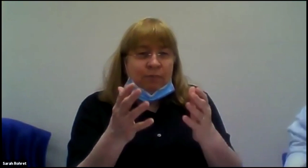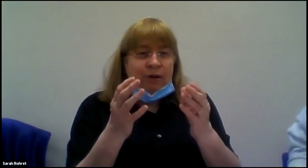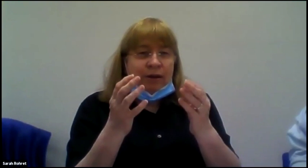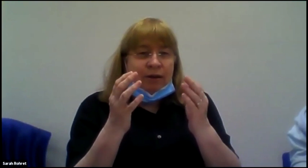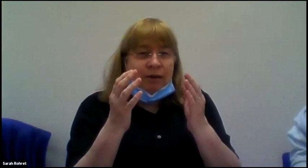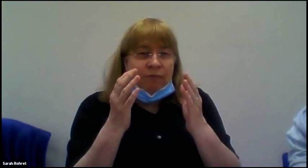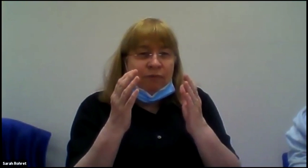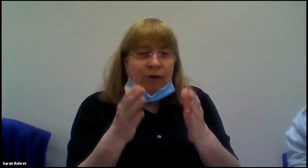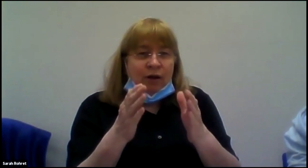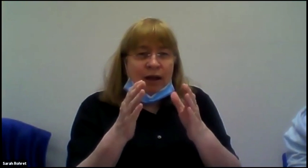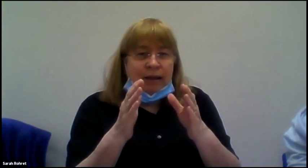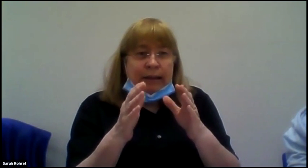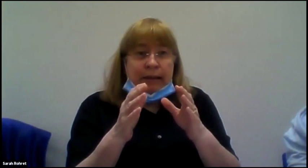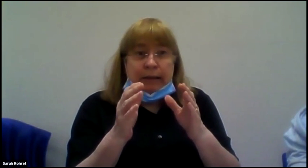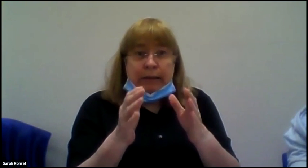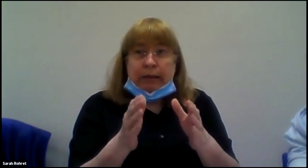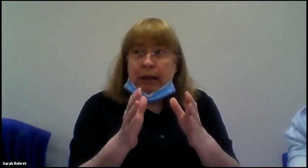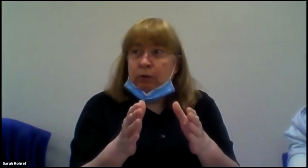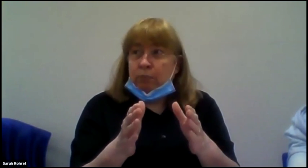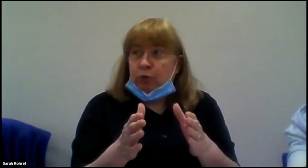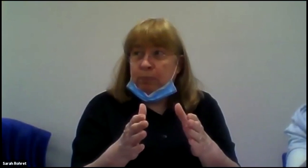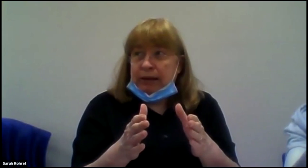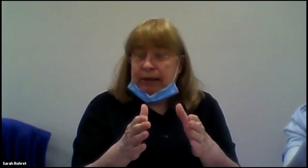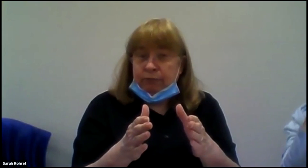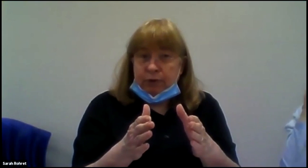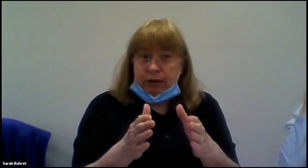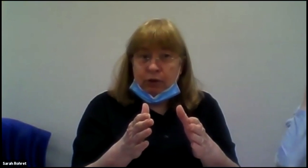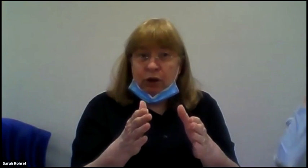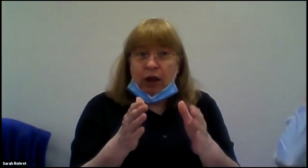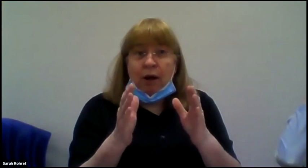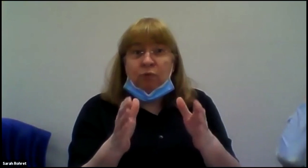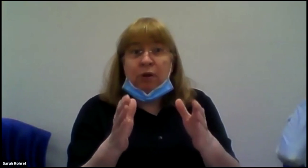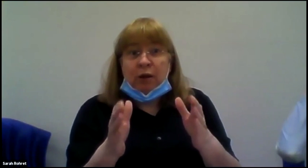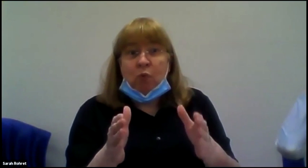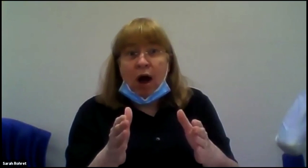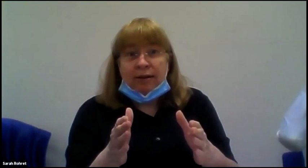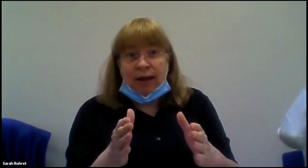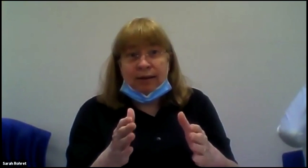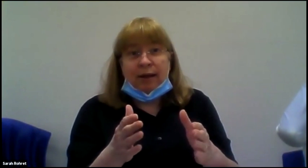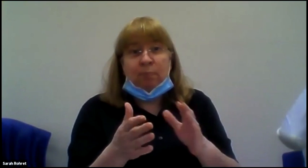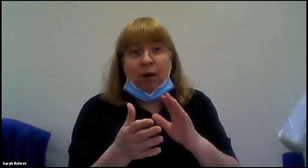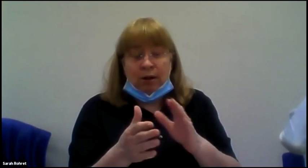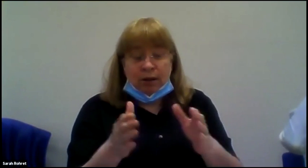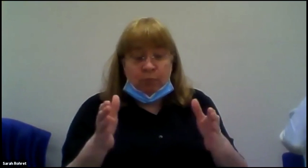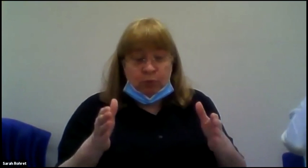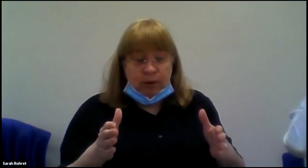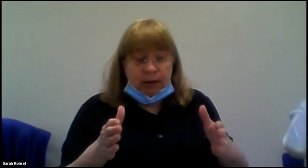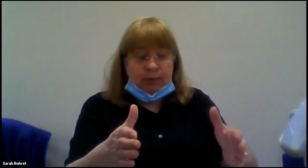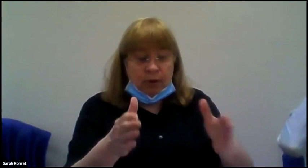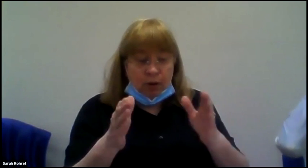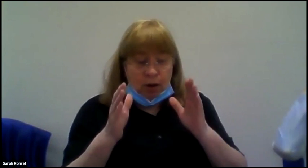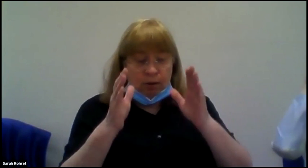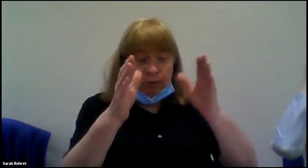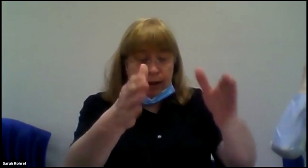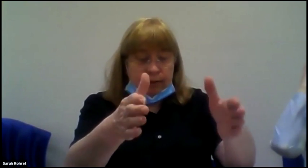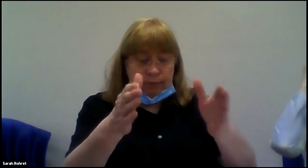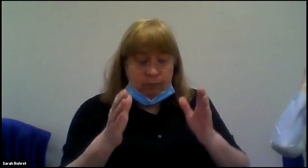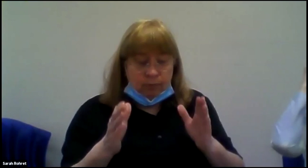with just a very subtle movement difference. So you got to really watch that. That's part of the movement. Hallway